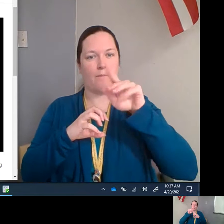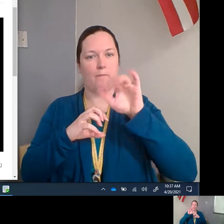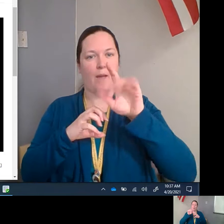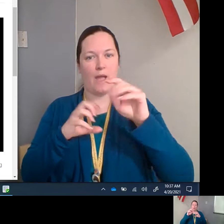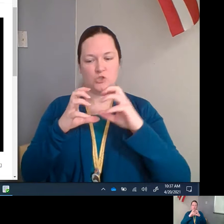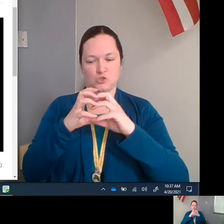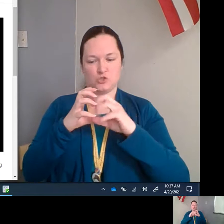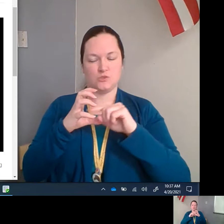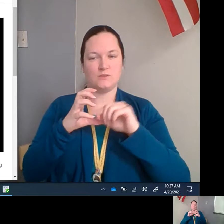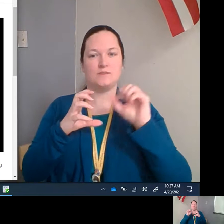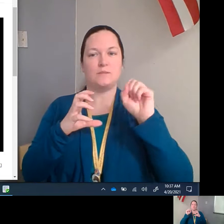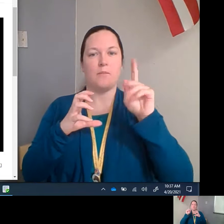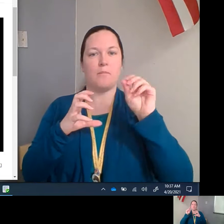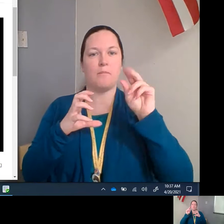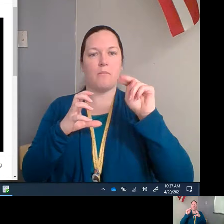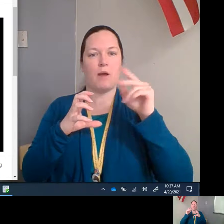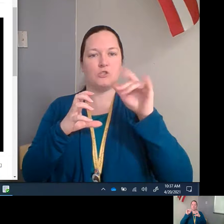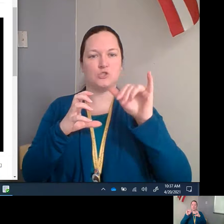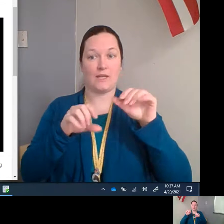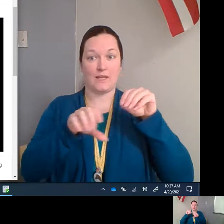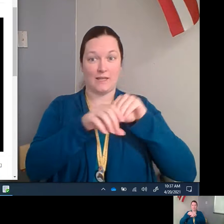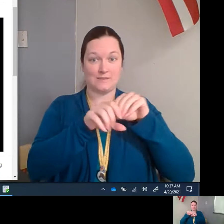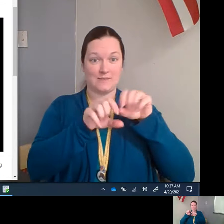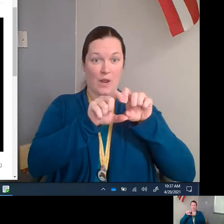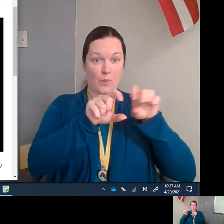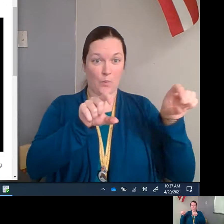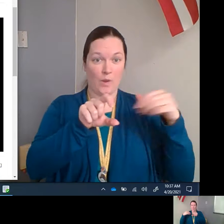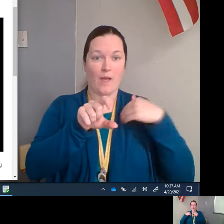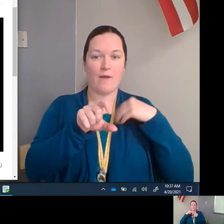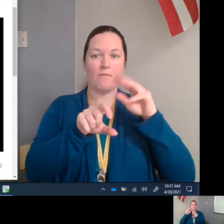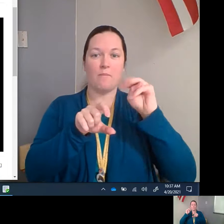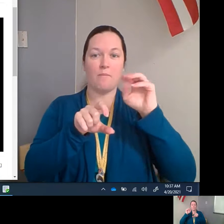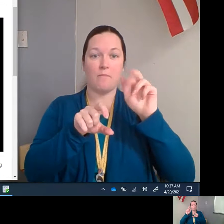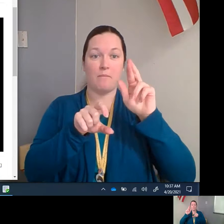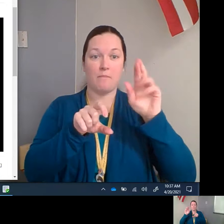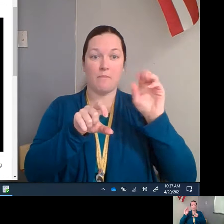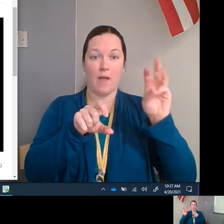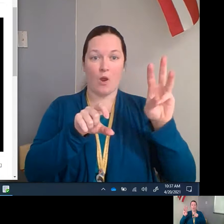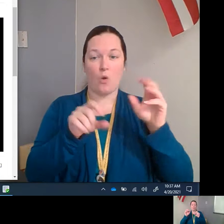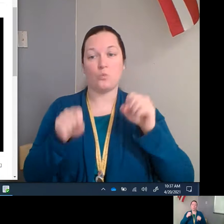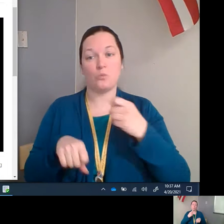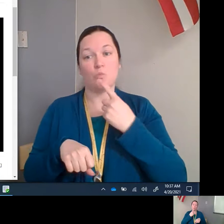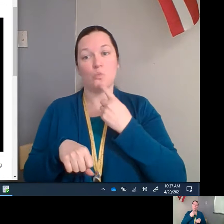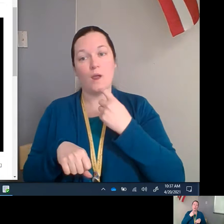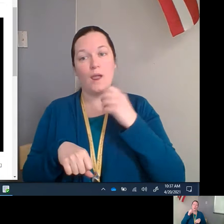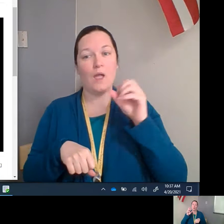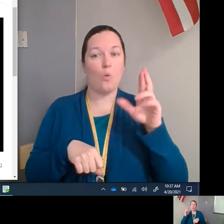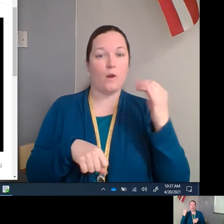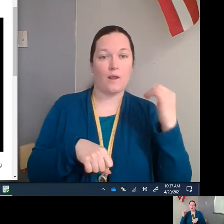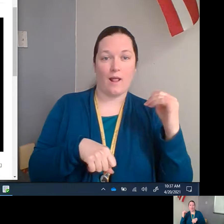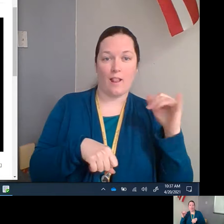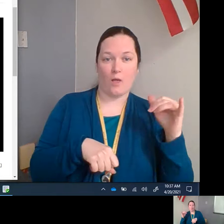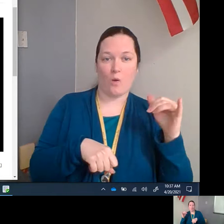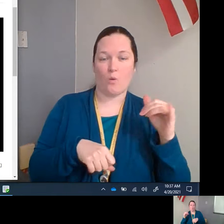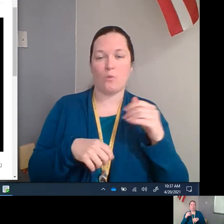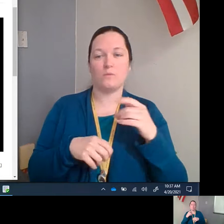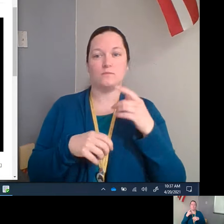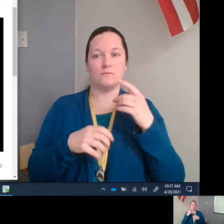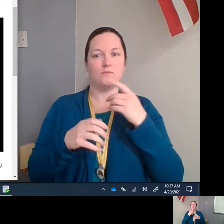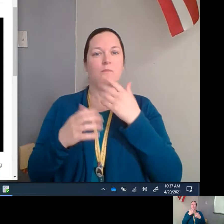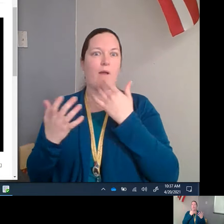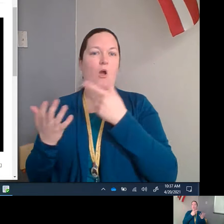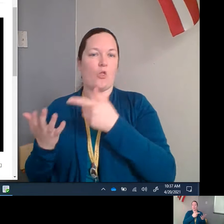the inside, you're going to have marrow. And that marrow can be one of two types. It could be red marrow or yellow marrow. Red marrow, just because of its